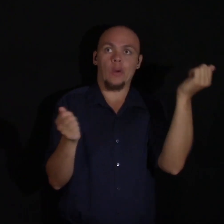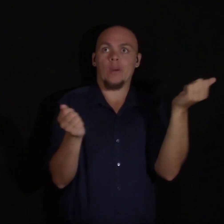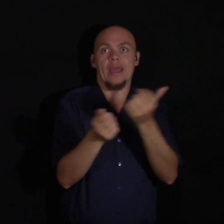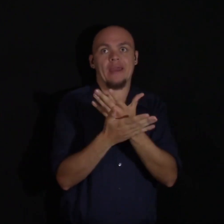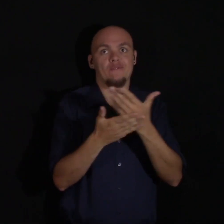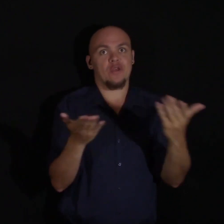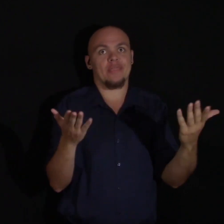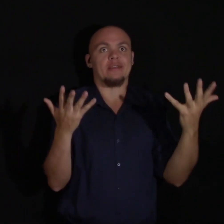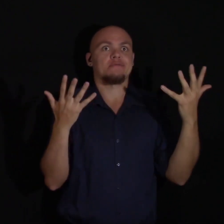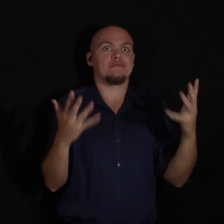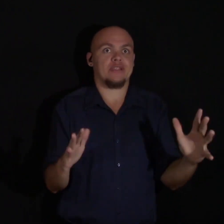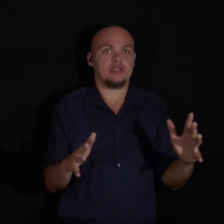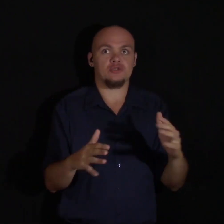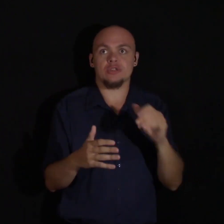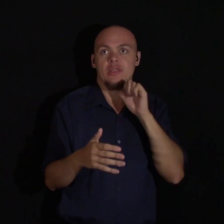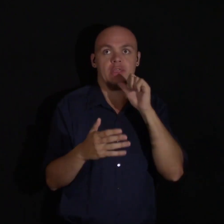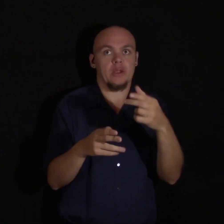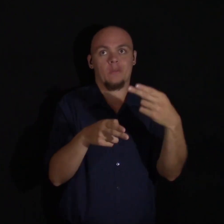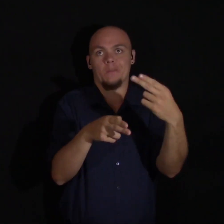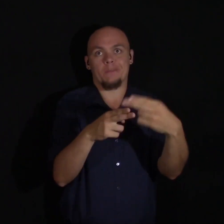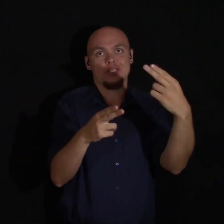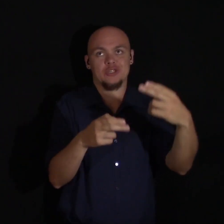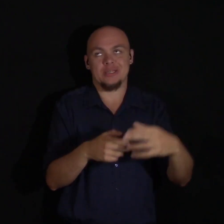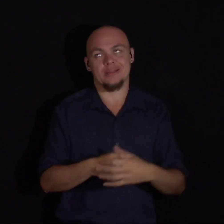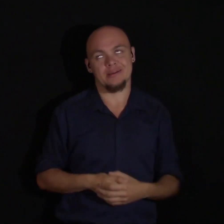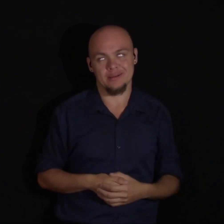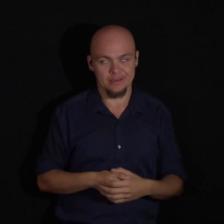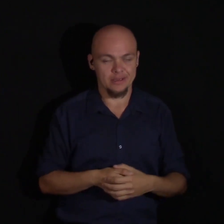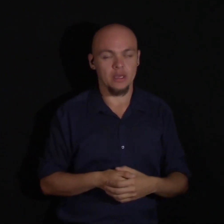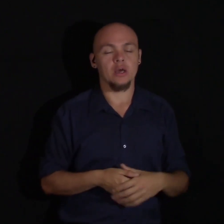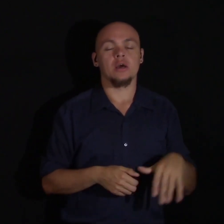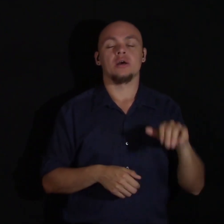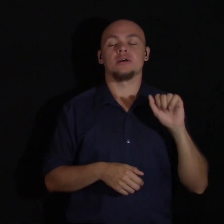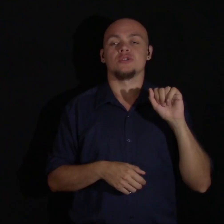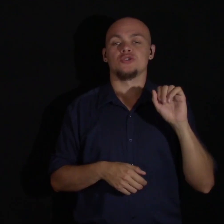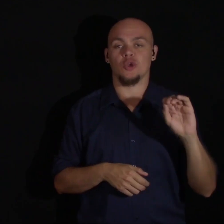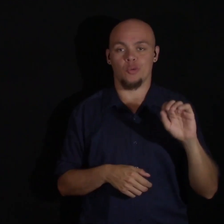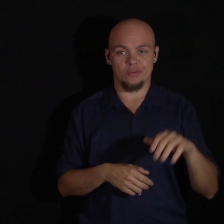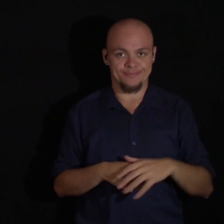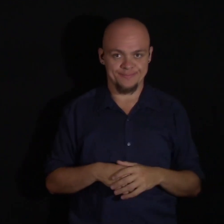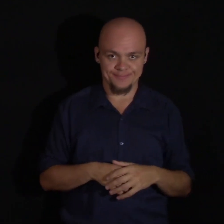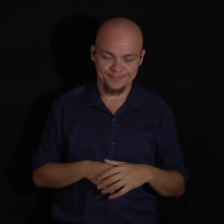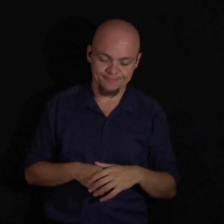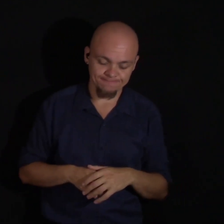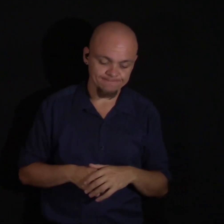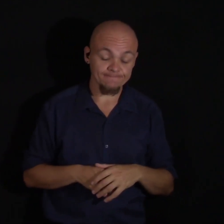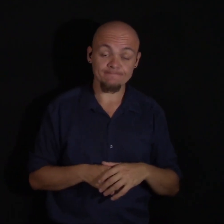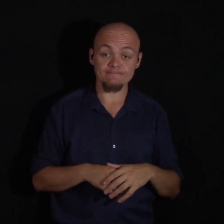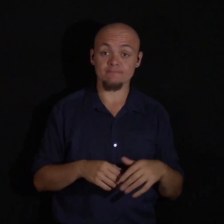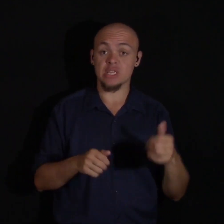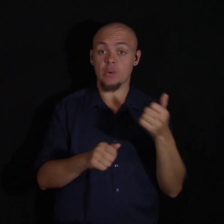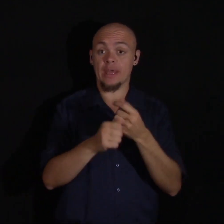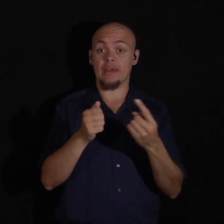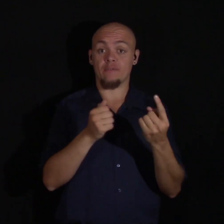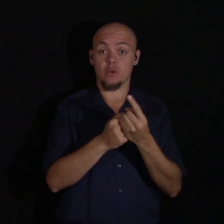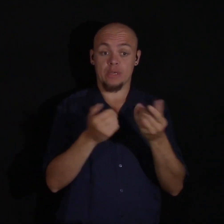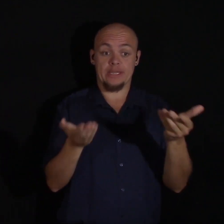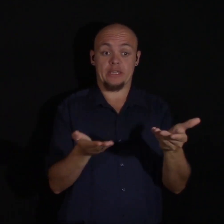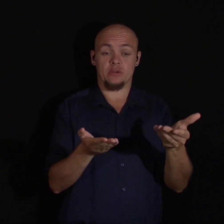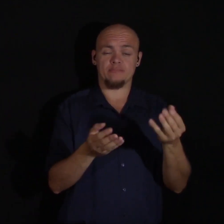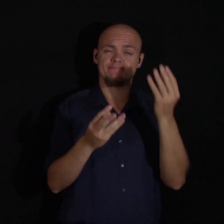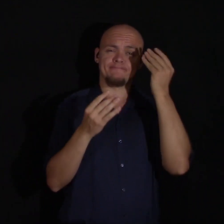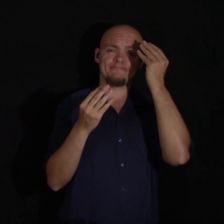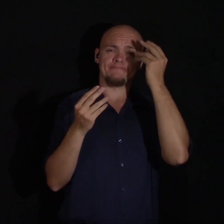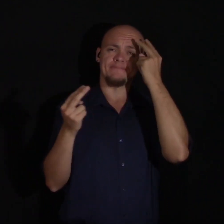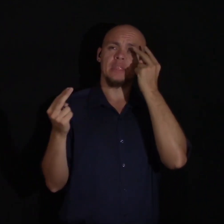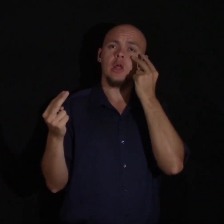about it, so they don't bring it up. So, what I want everyone in this room to do is to take a moment and think